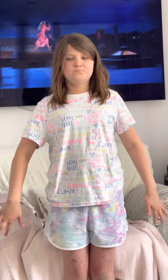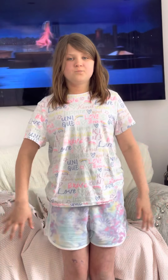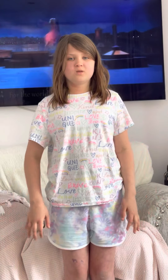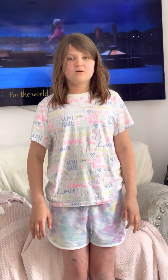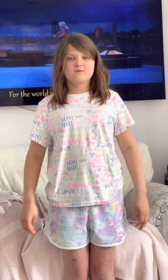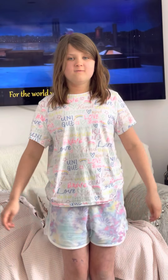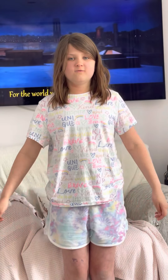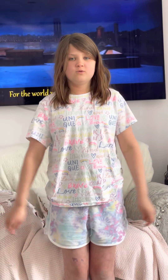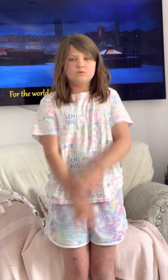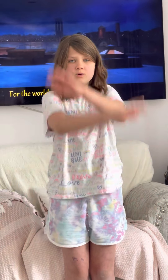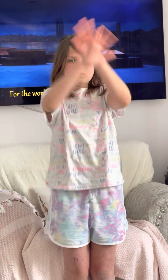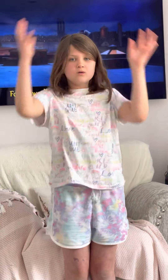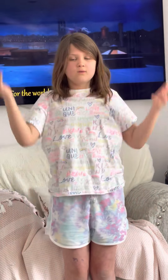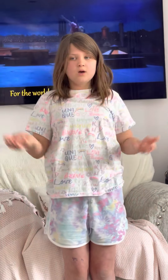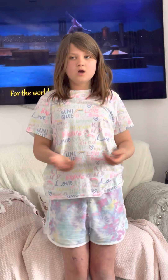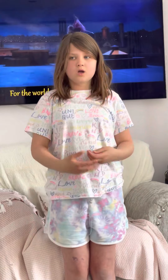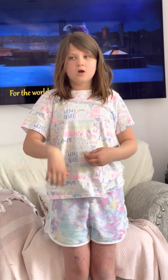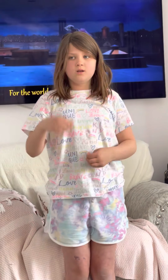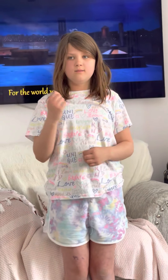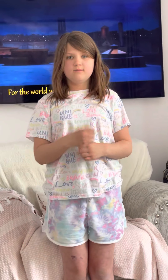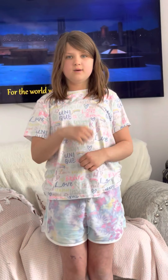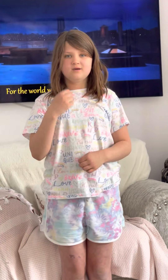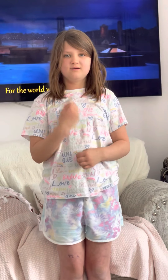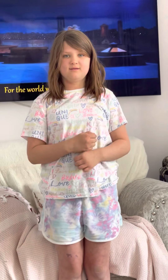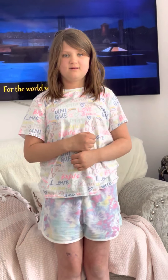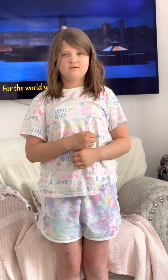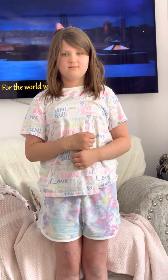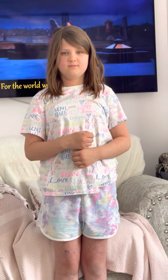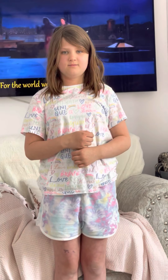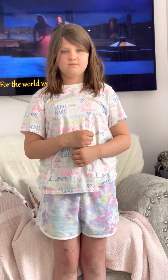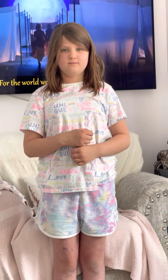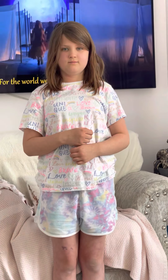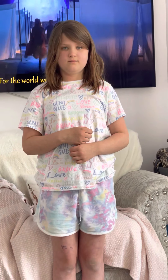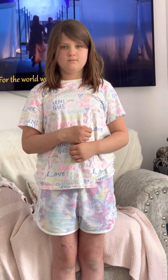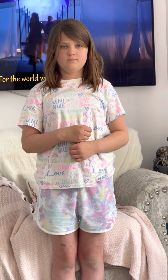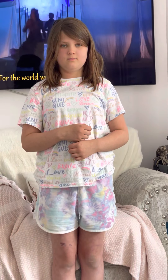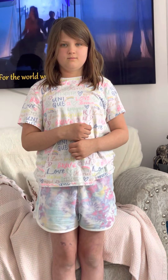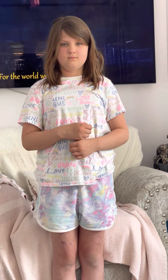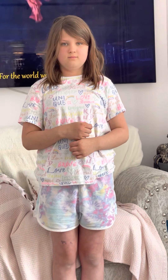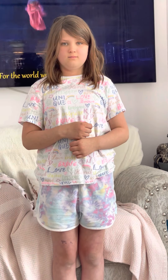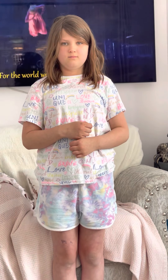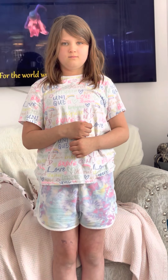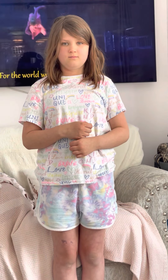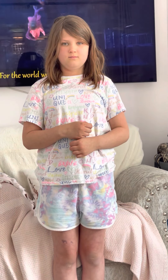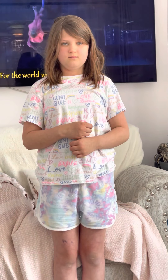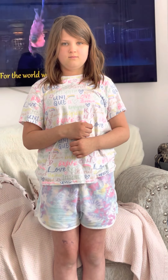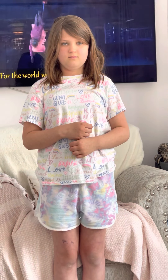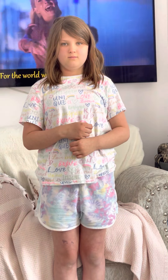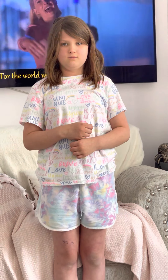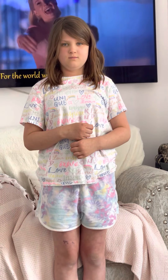For the world we're gonna make. A million dreams I get A